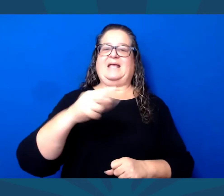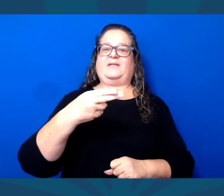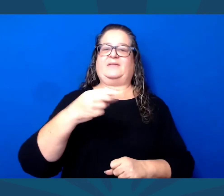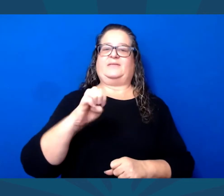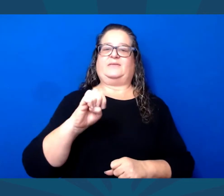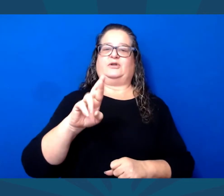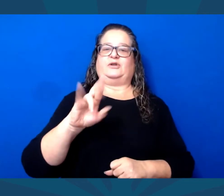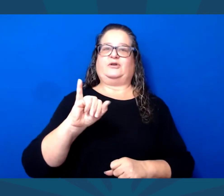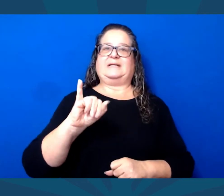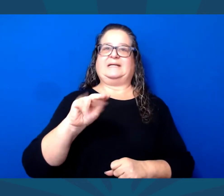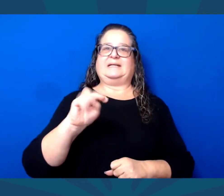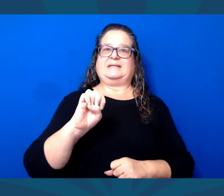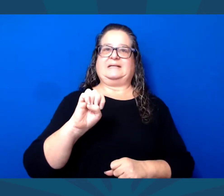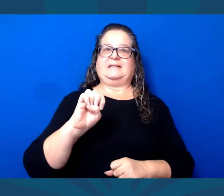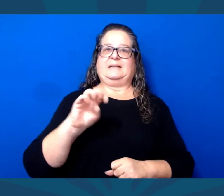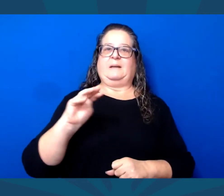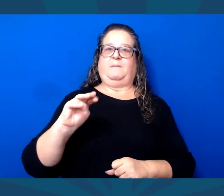Katherine Miranda.